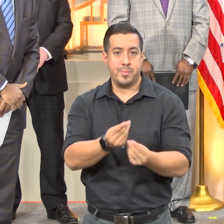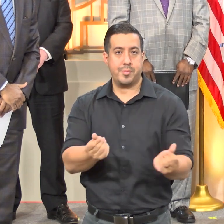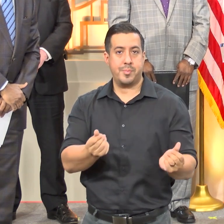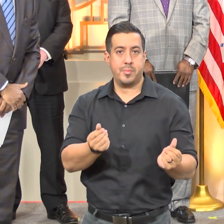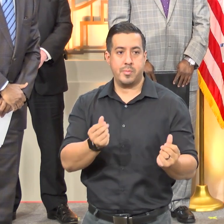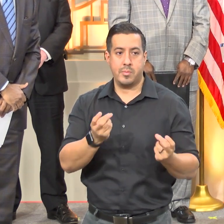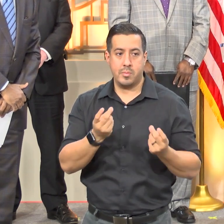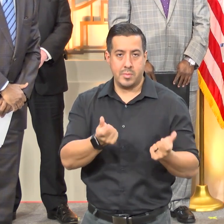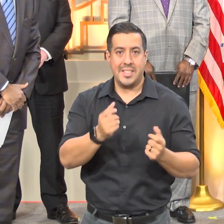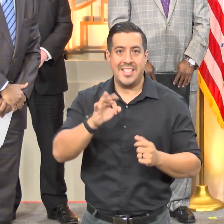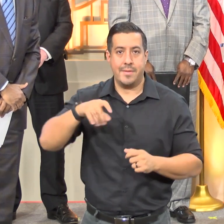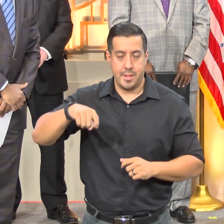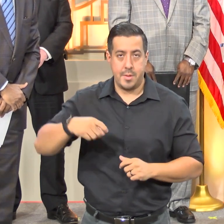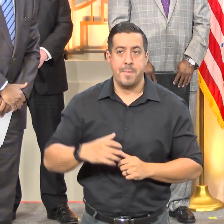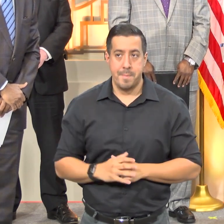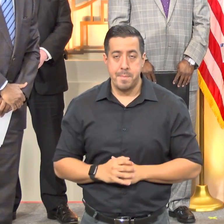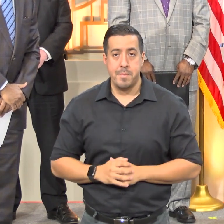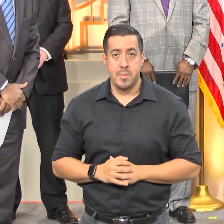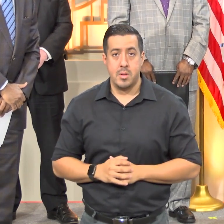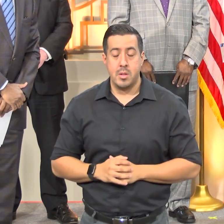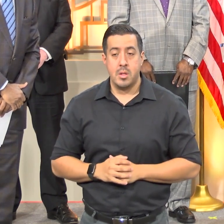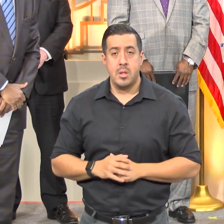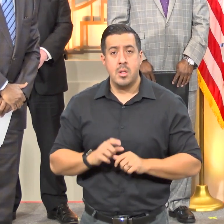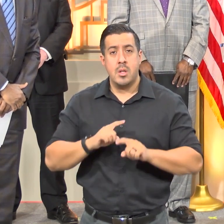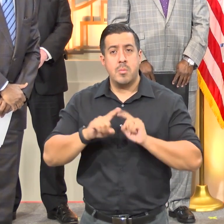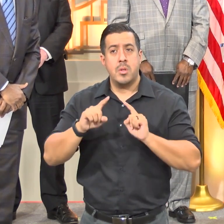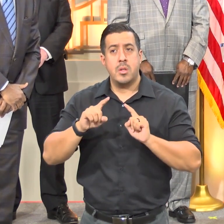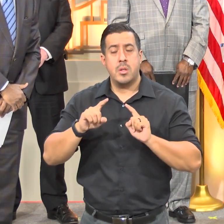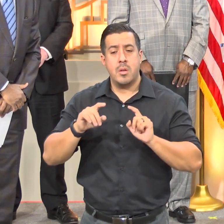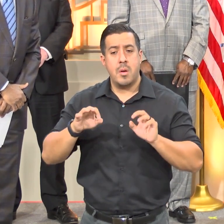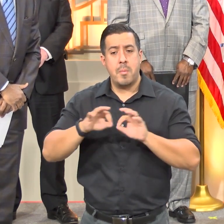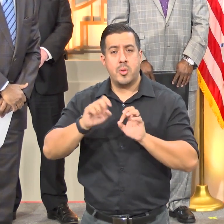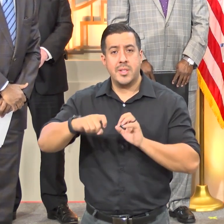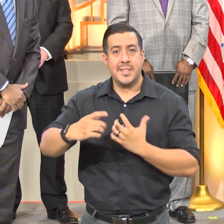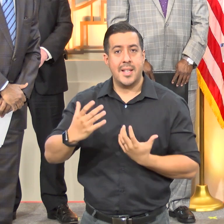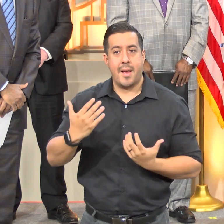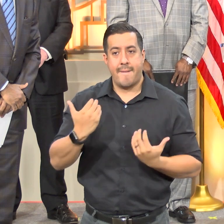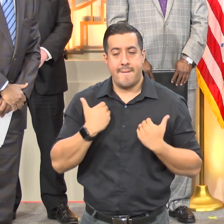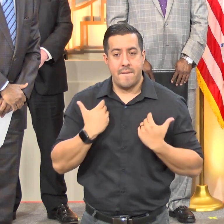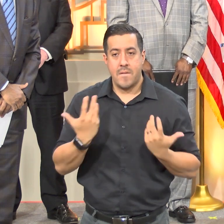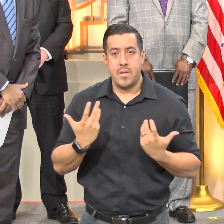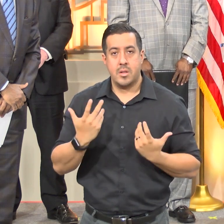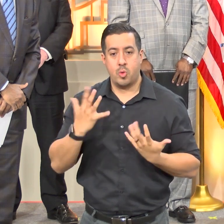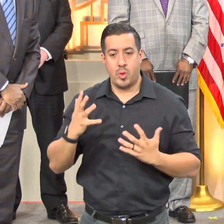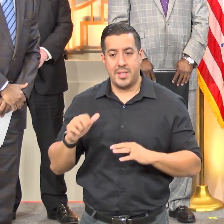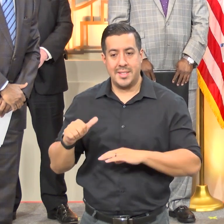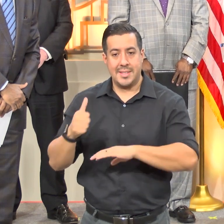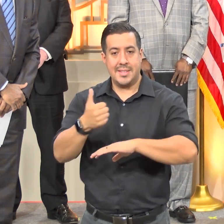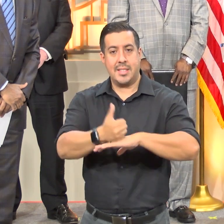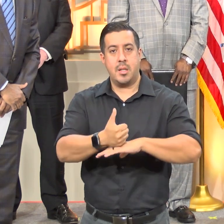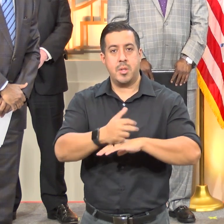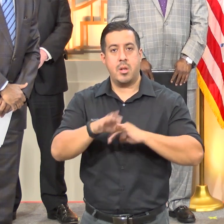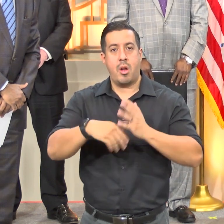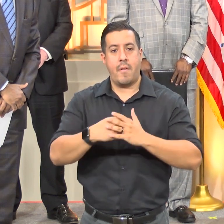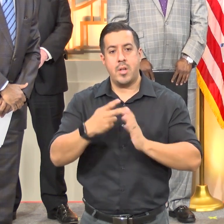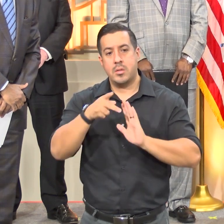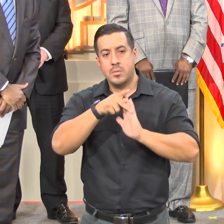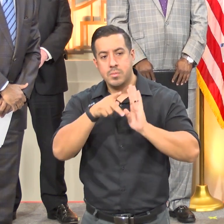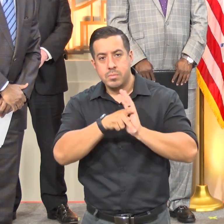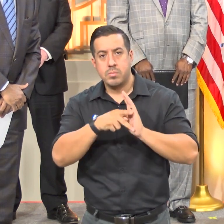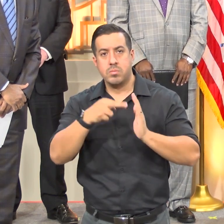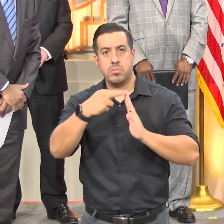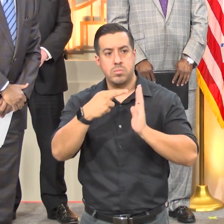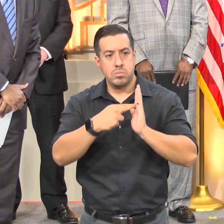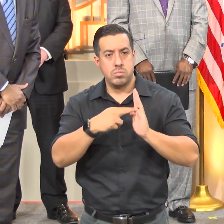possible. But it's also important to have established a set of principles and guidelines